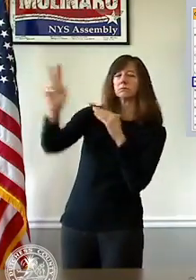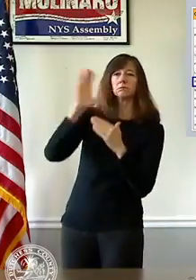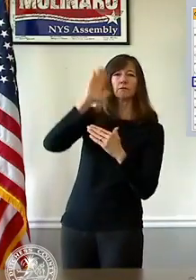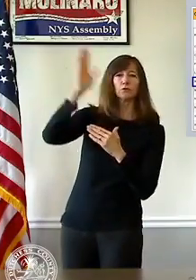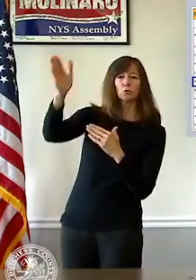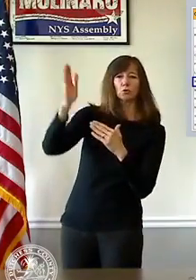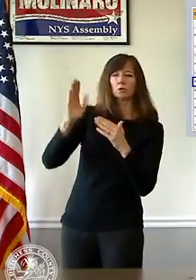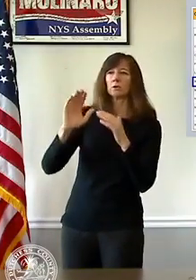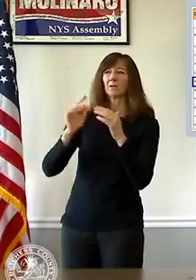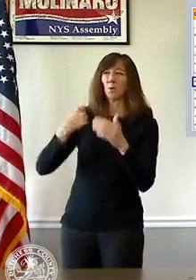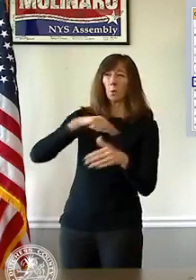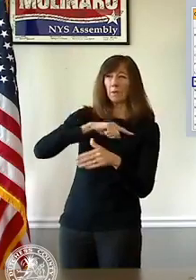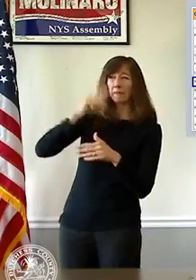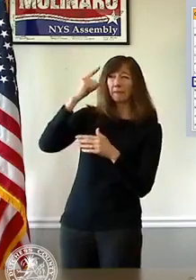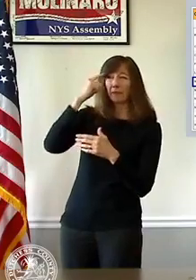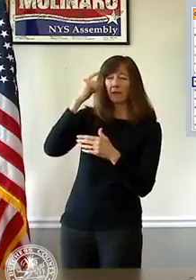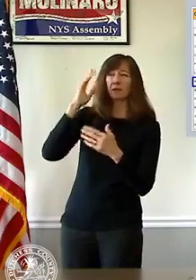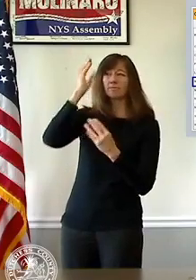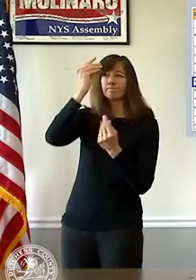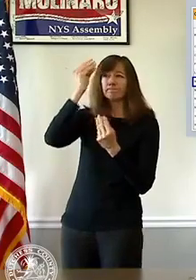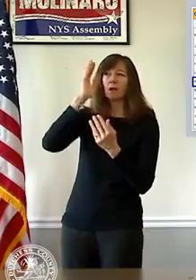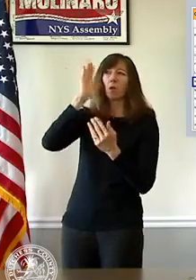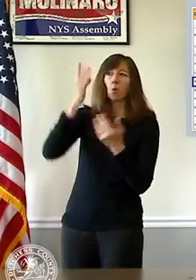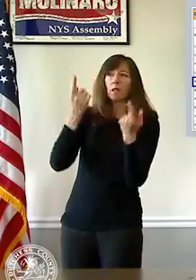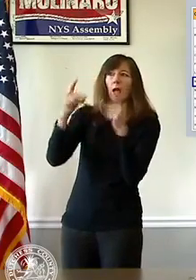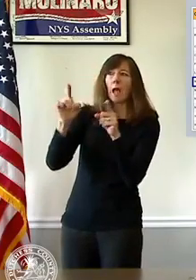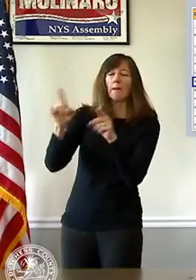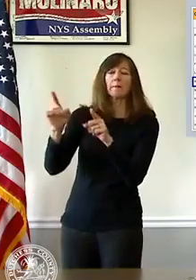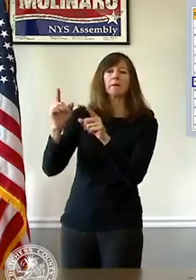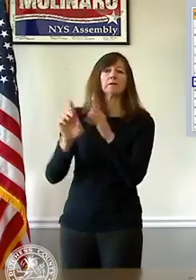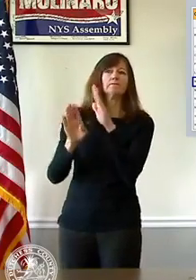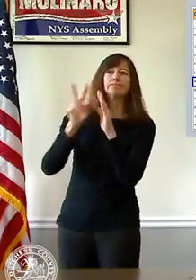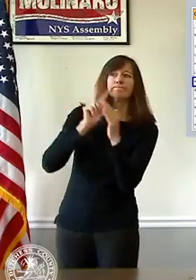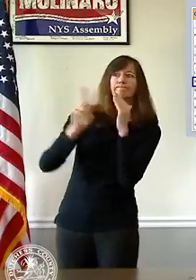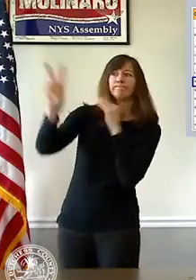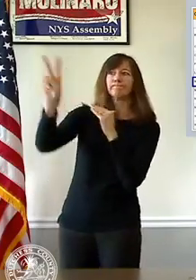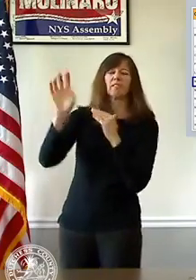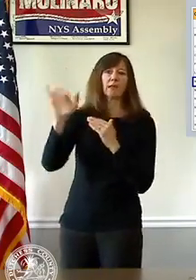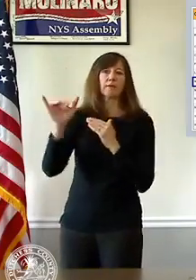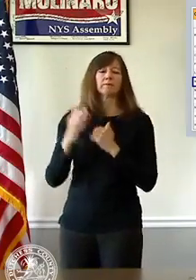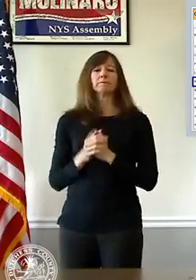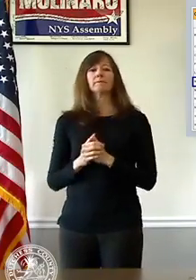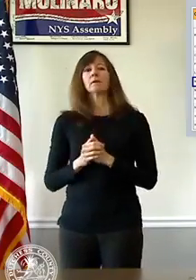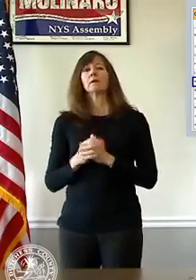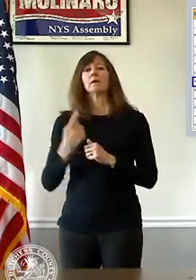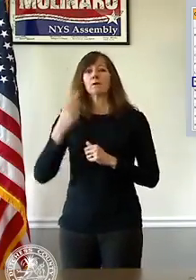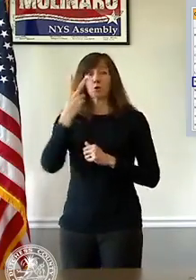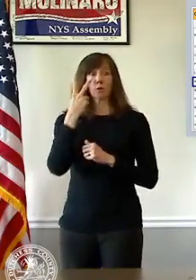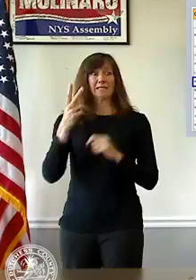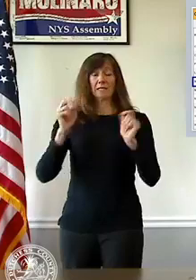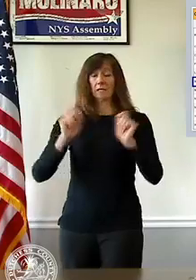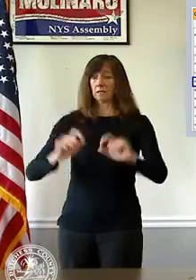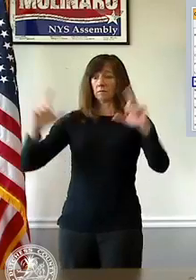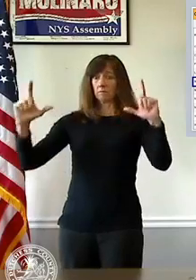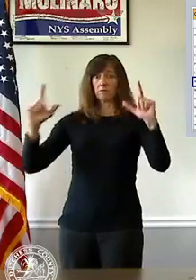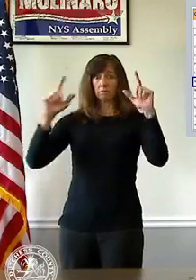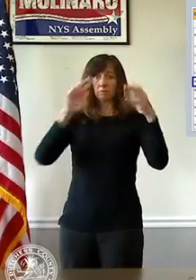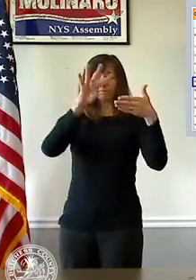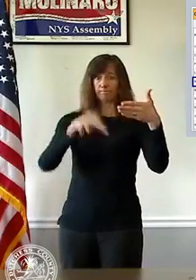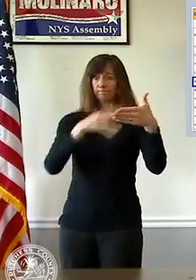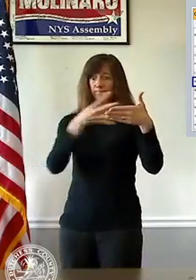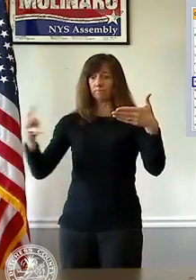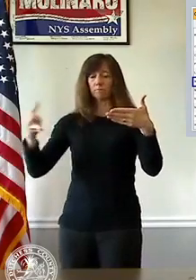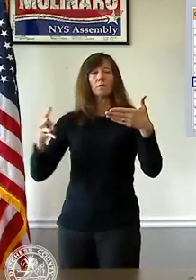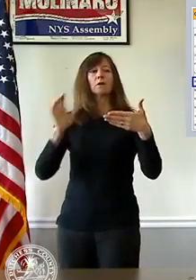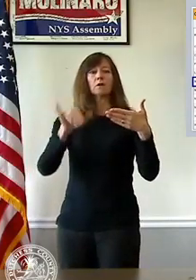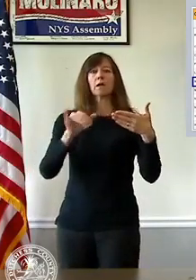think could happen moving forward. So as you look at that particular dashboard, you'll see the indicators there and the